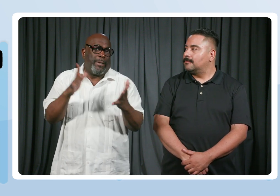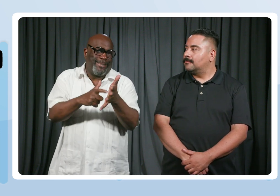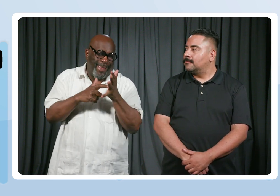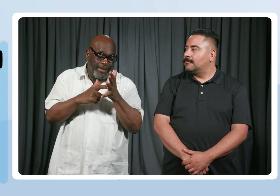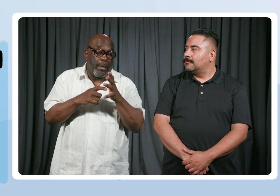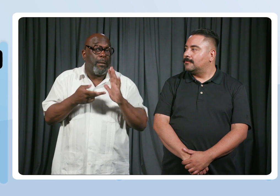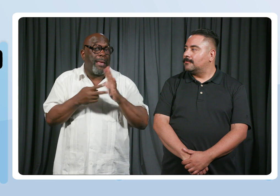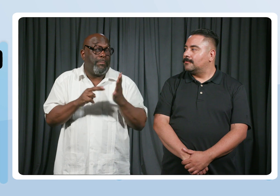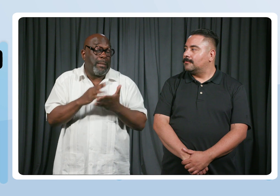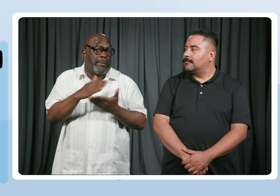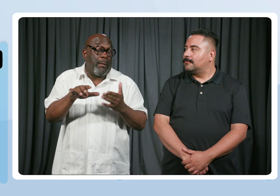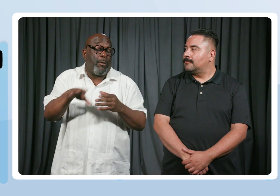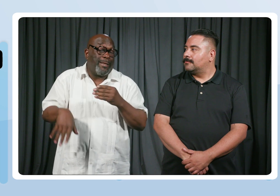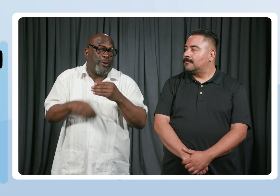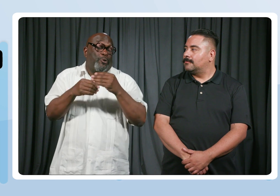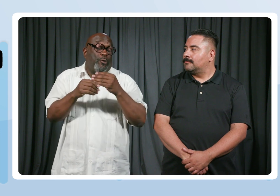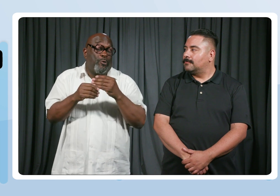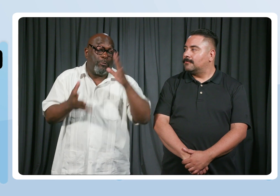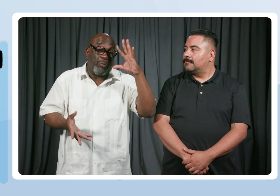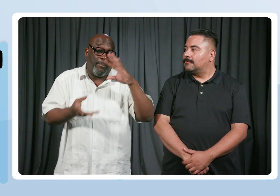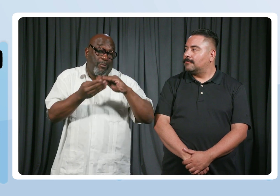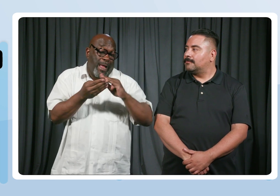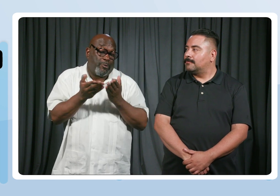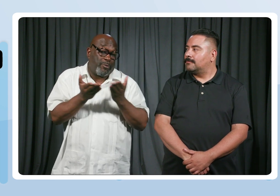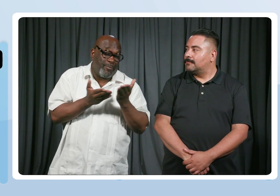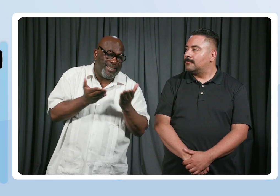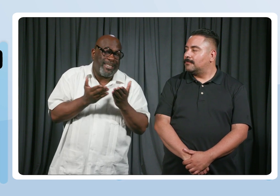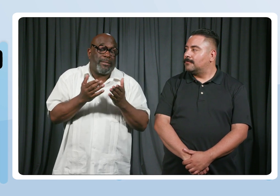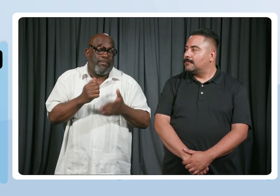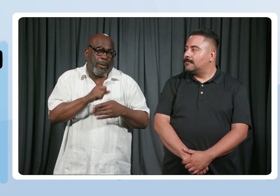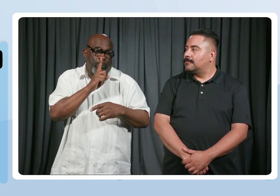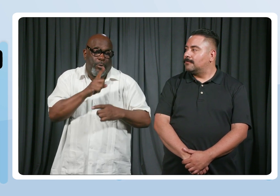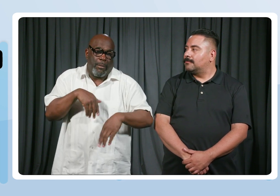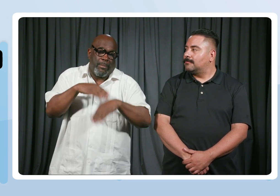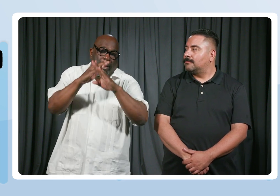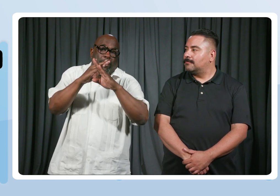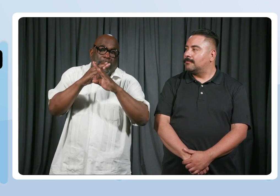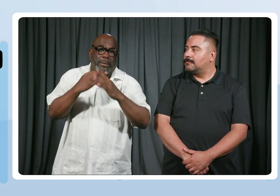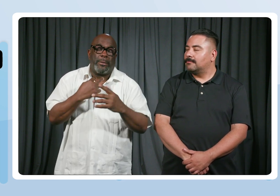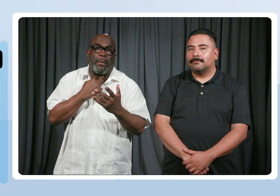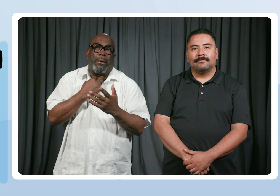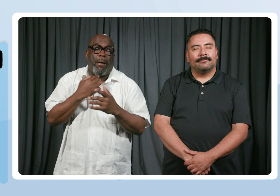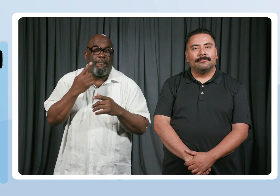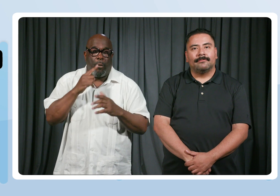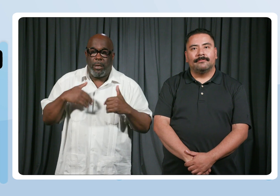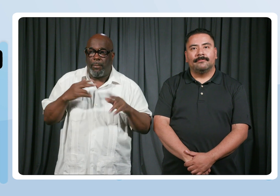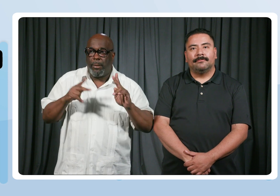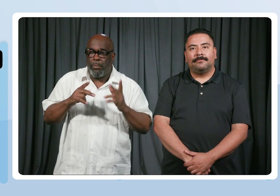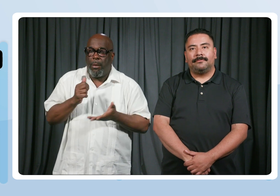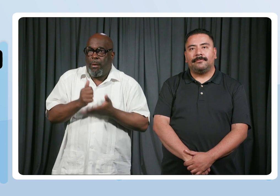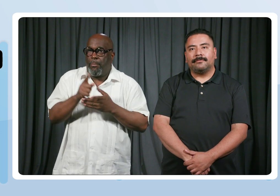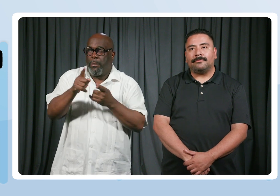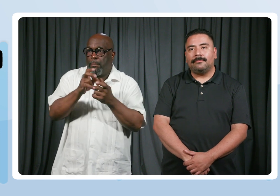some additional wraparound supports and services to ensure that young people have the barriers that make coming to a job or doing well in a job